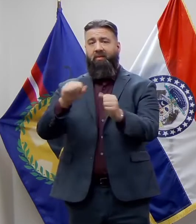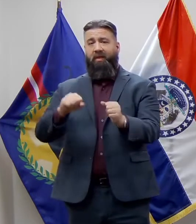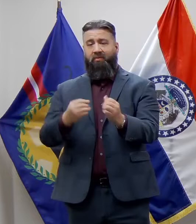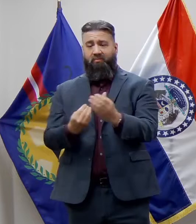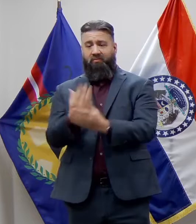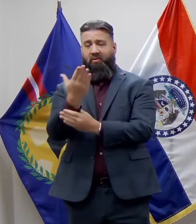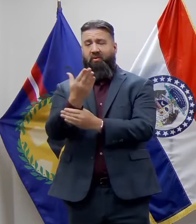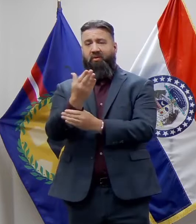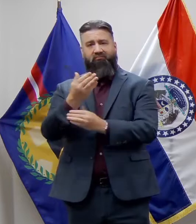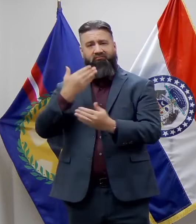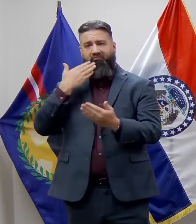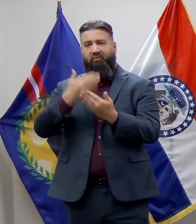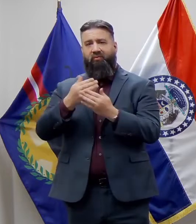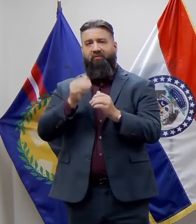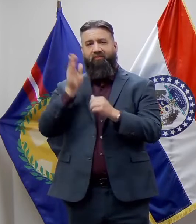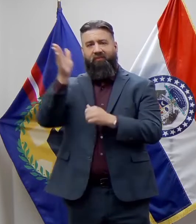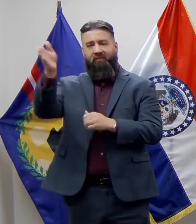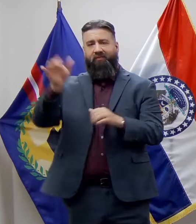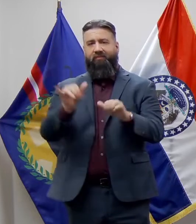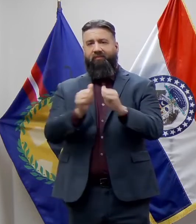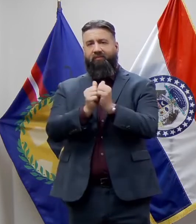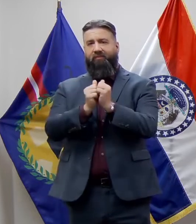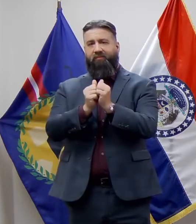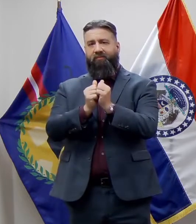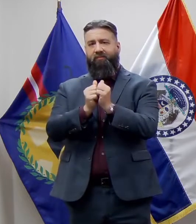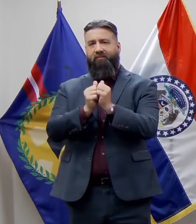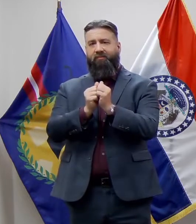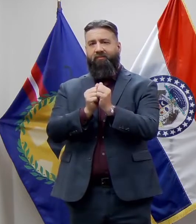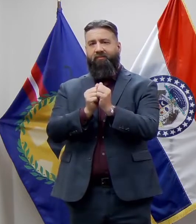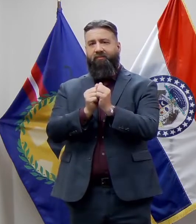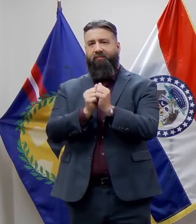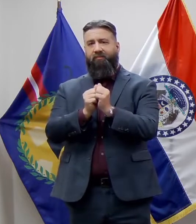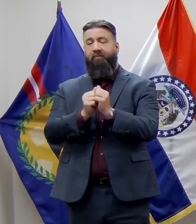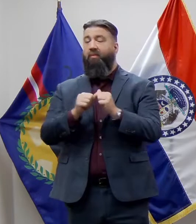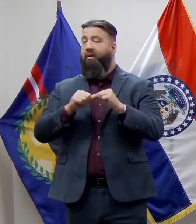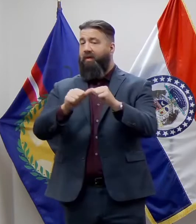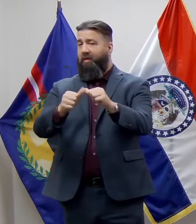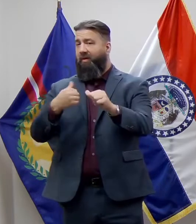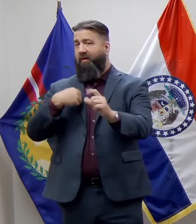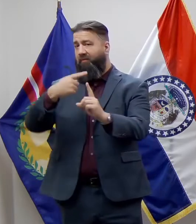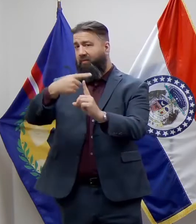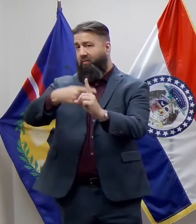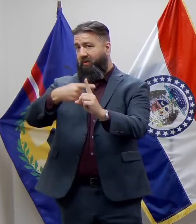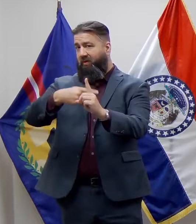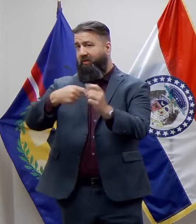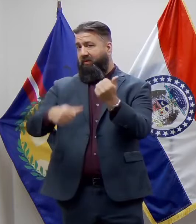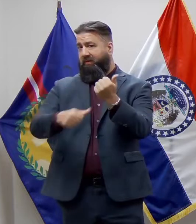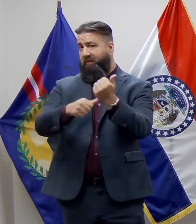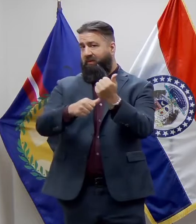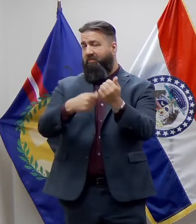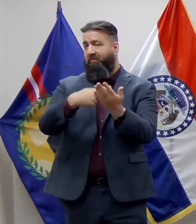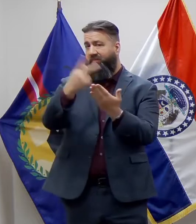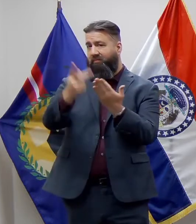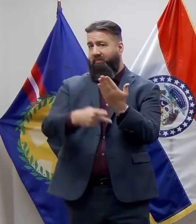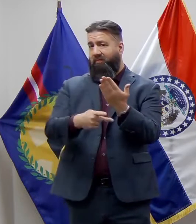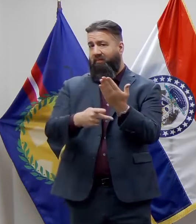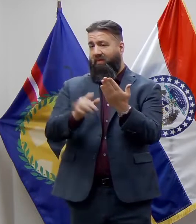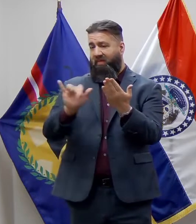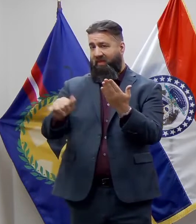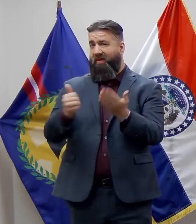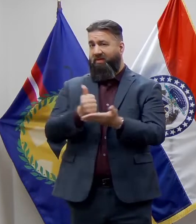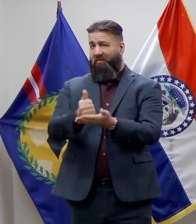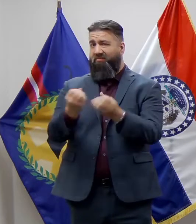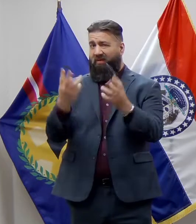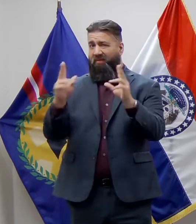future together. We continue to run a rental assistance program in St. Louis County that has helped thousands, and we'll have more